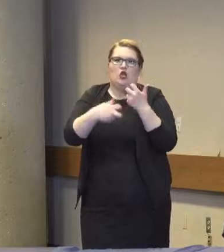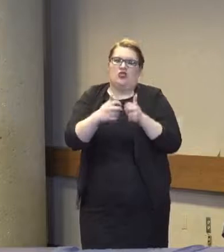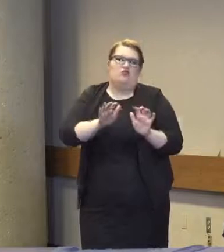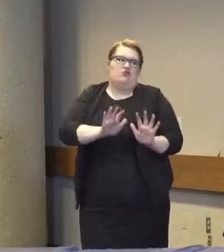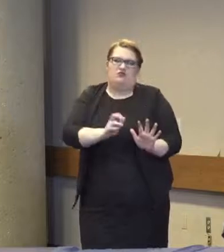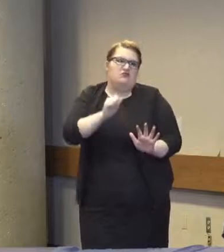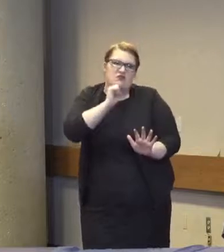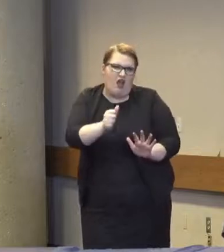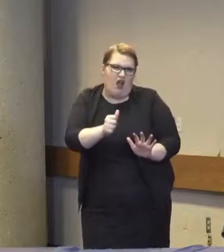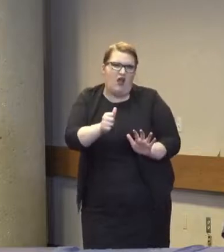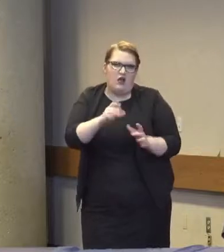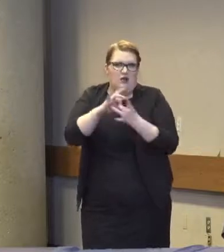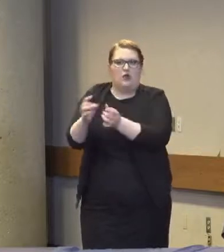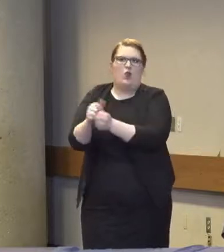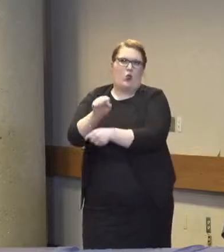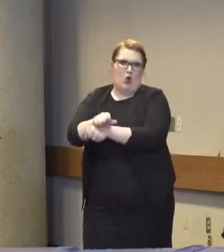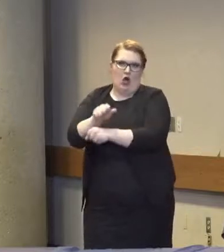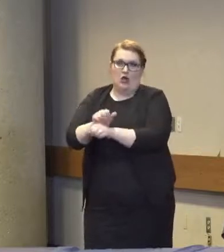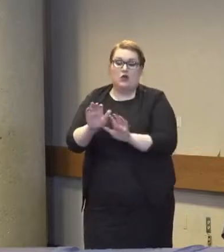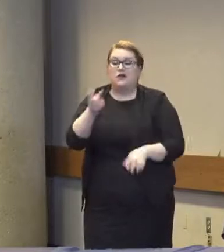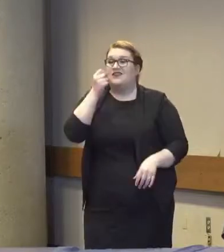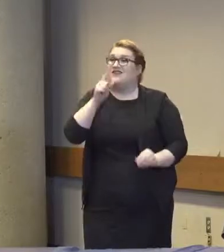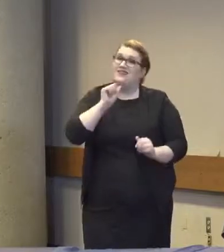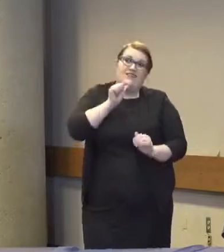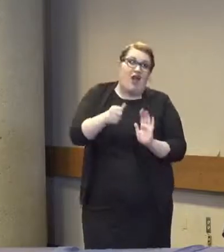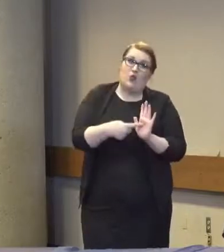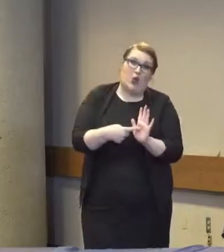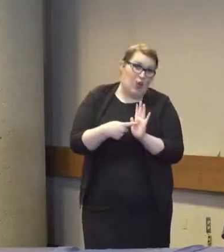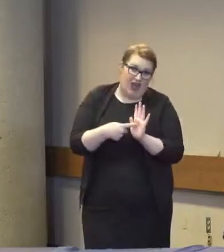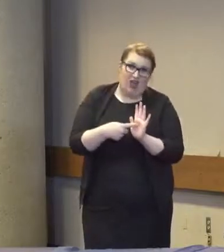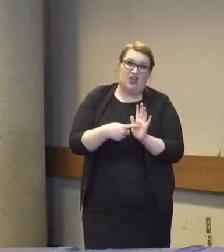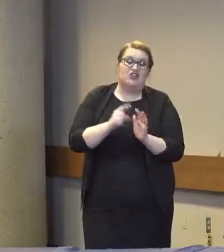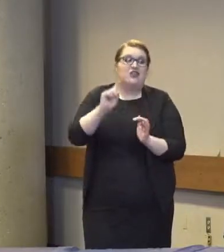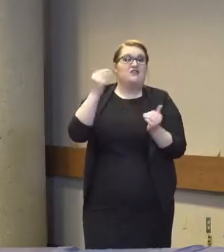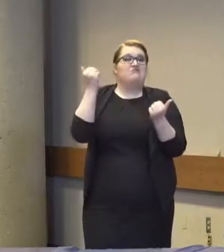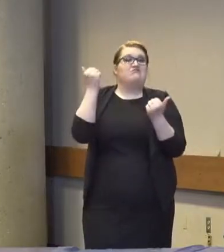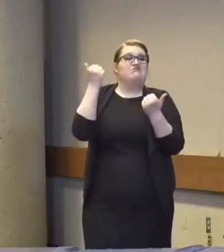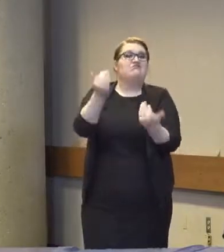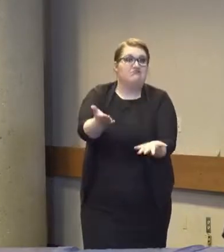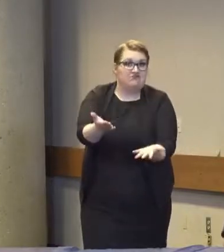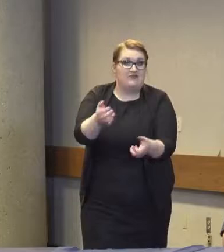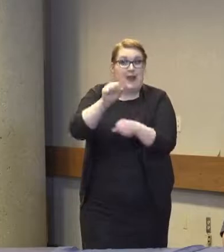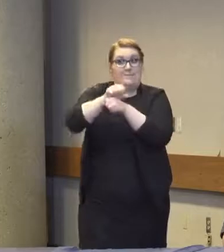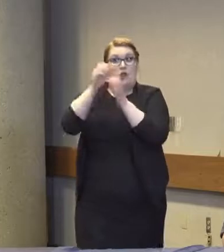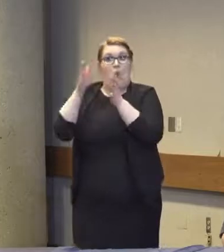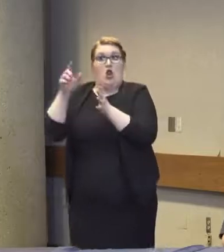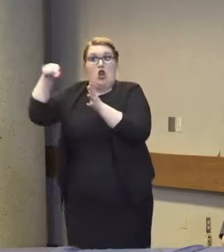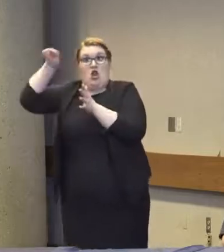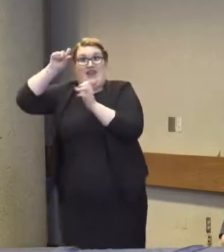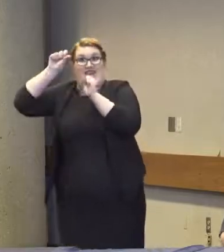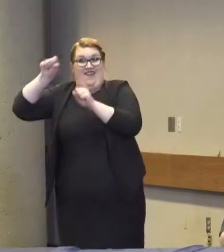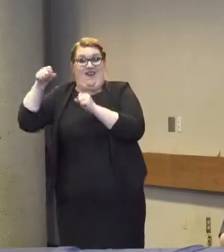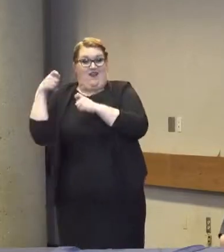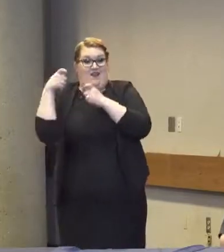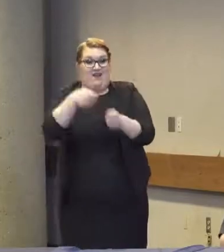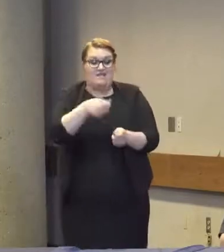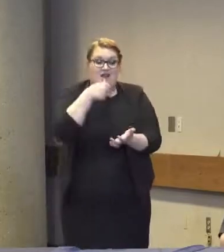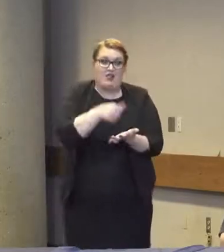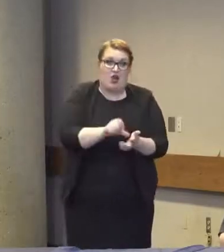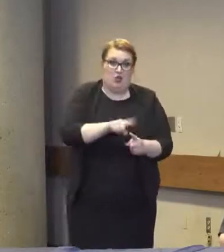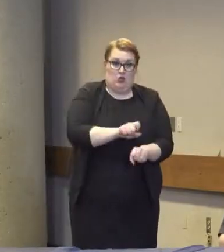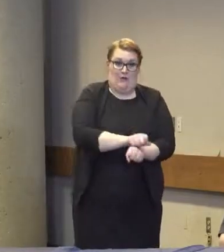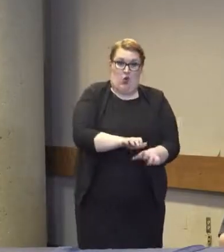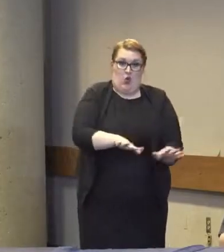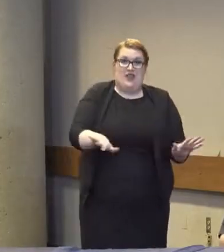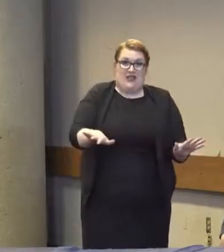from their work. It's not a requirement, it is a recommendation of employers that they provide this letter explaining why